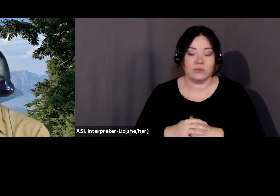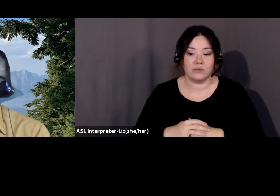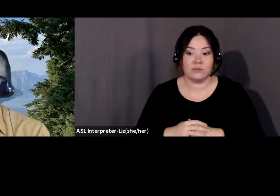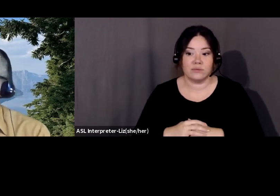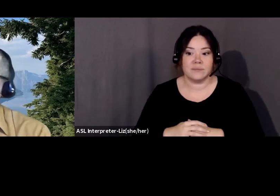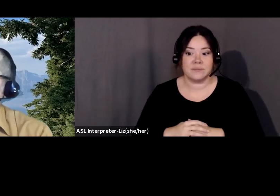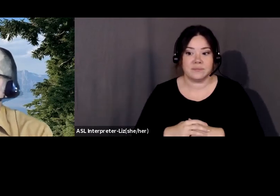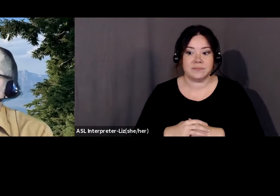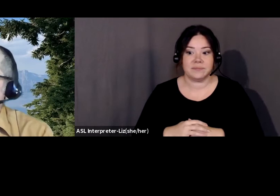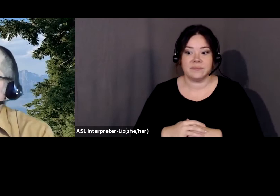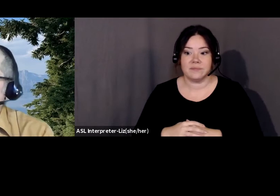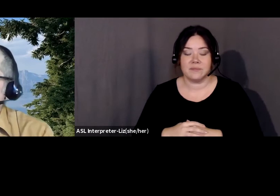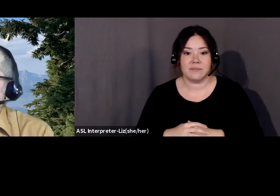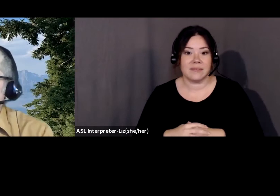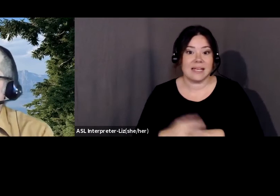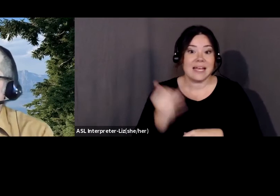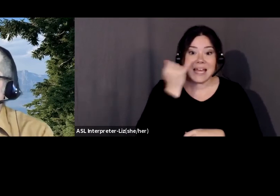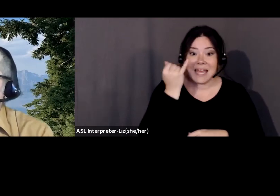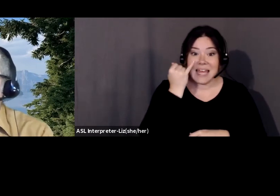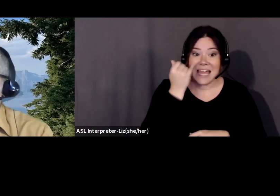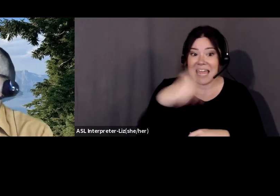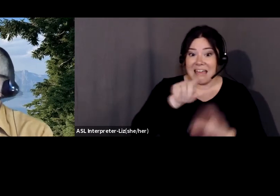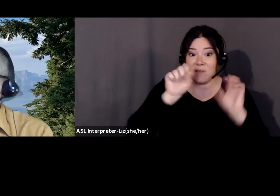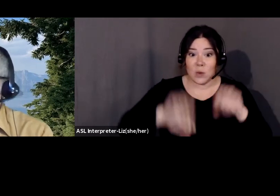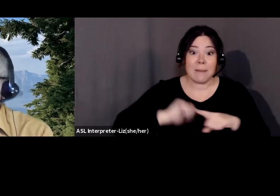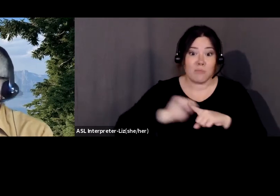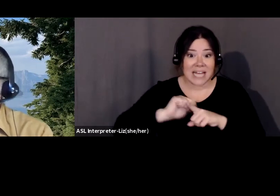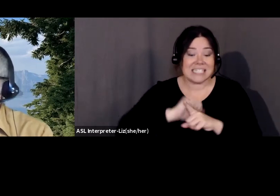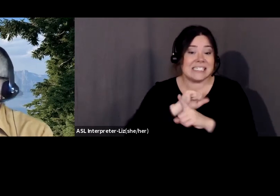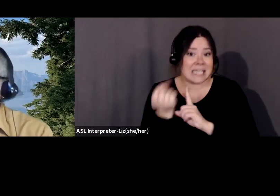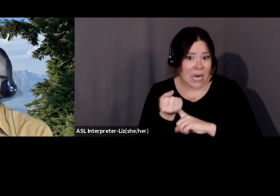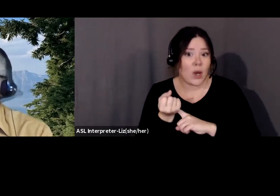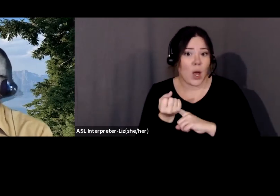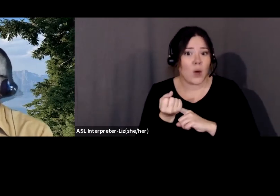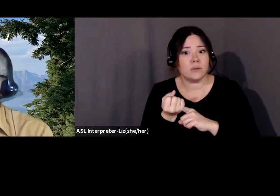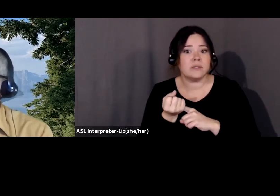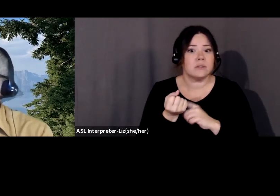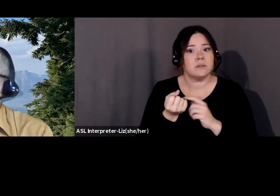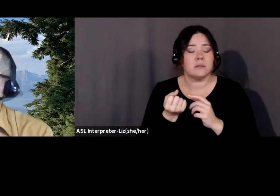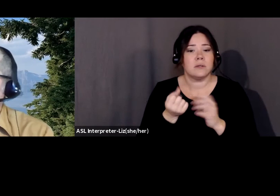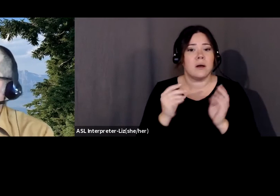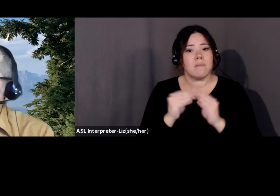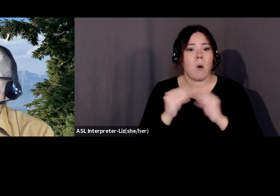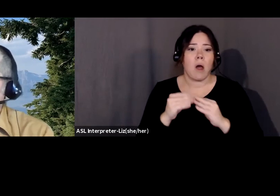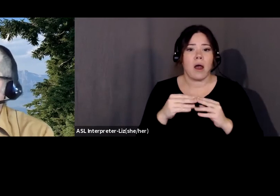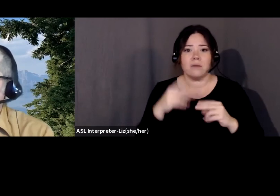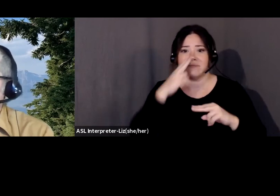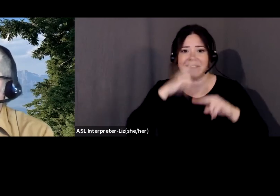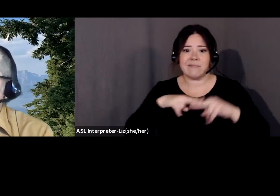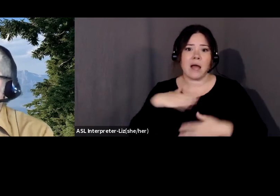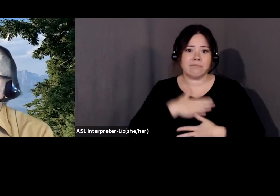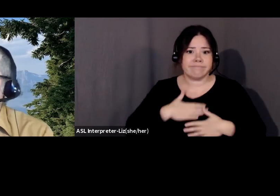And if you're able to practice those scenarios in a lighthearted way, when people are calm and in a good